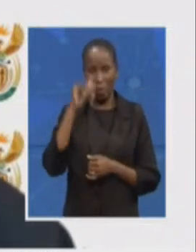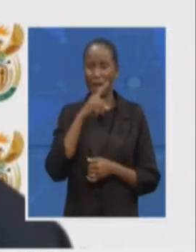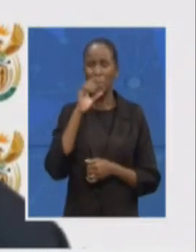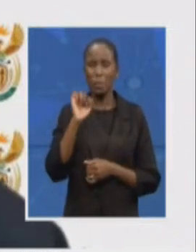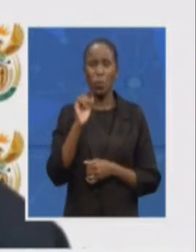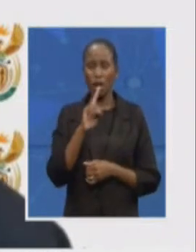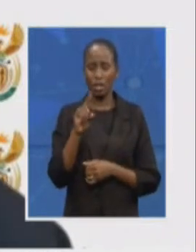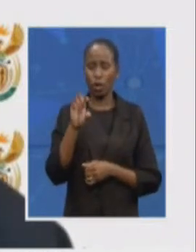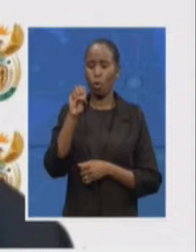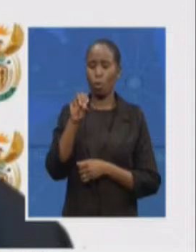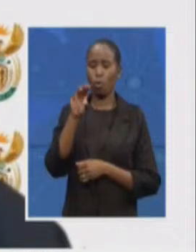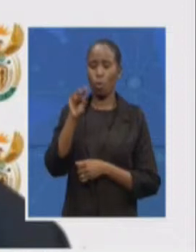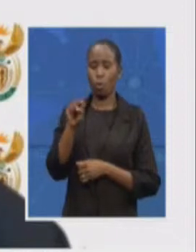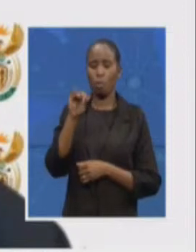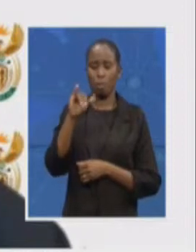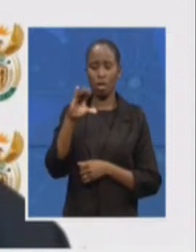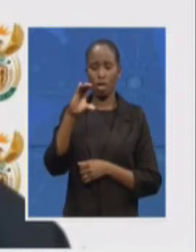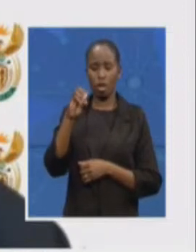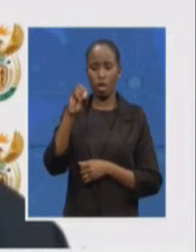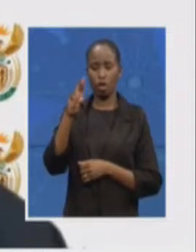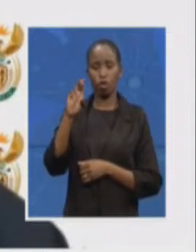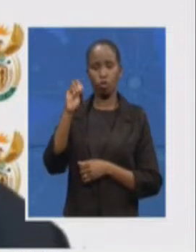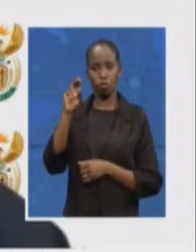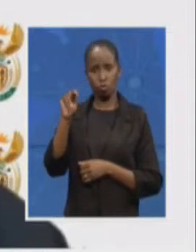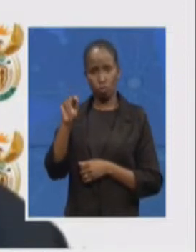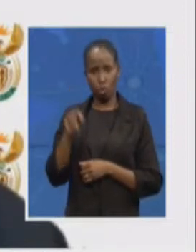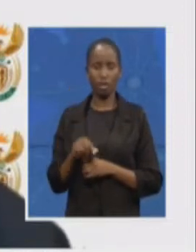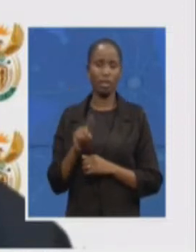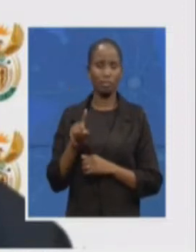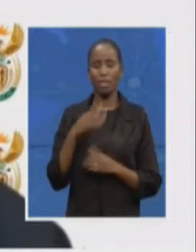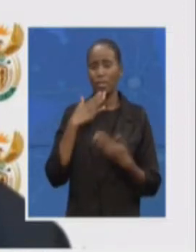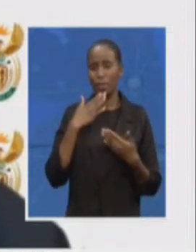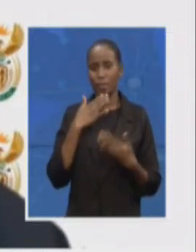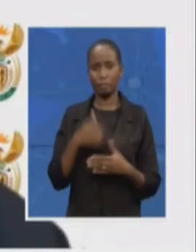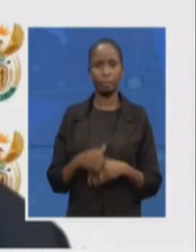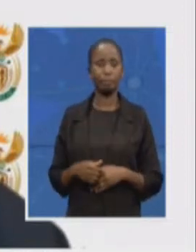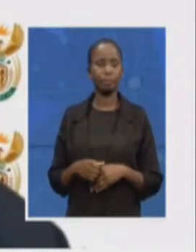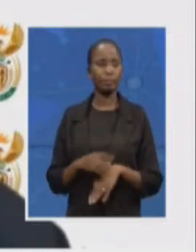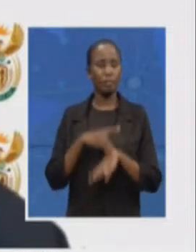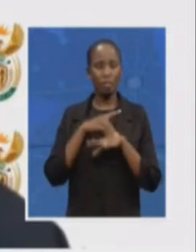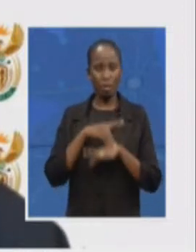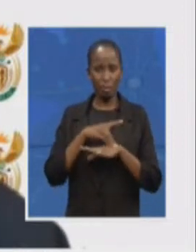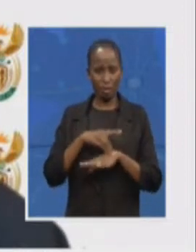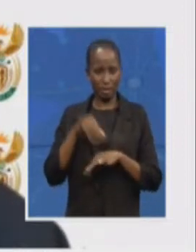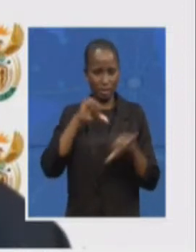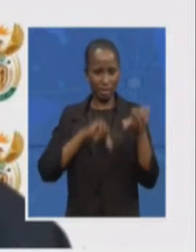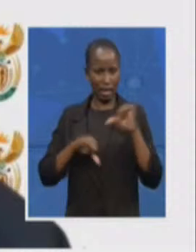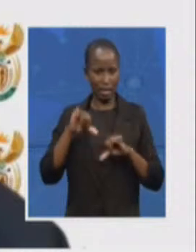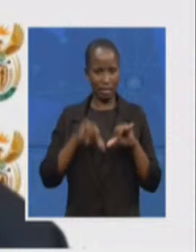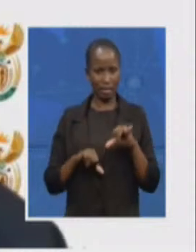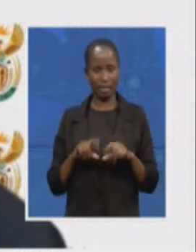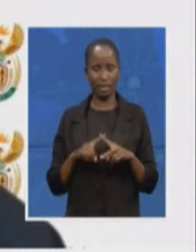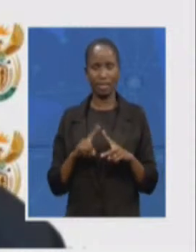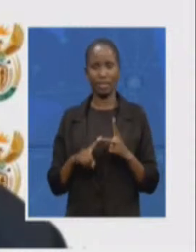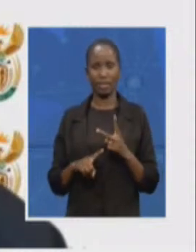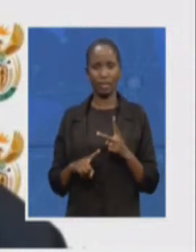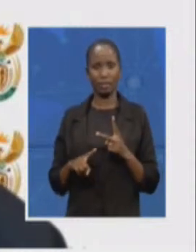Now our medical scientists, our epidemiologists, our clinicians are working daily,